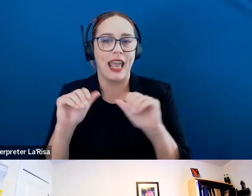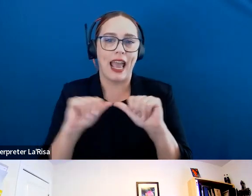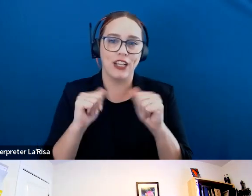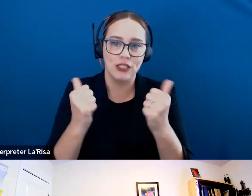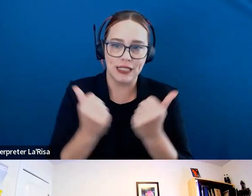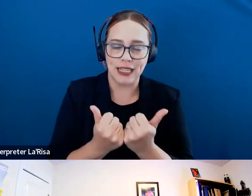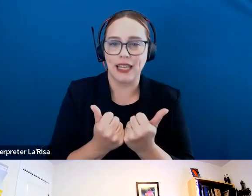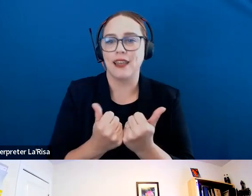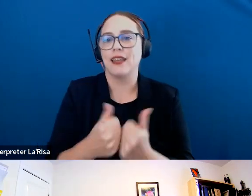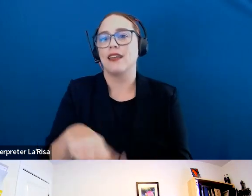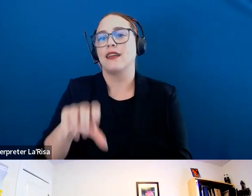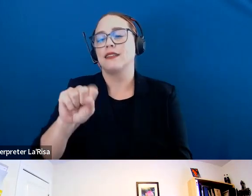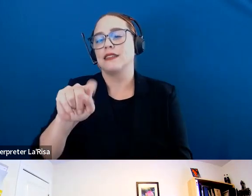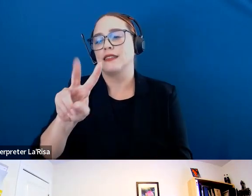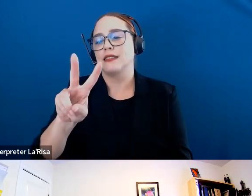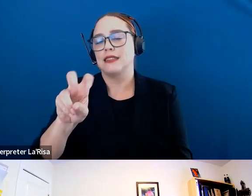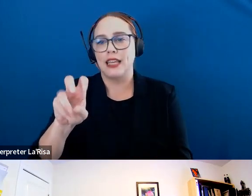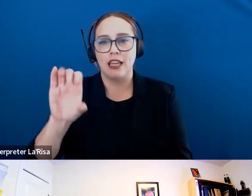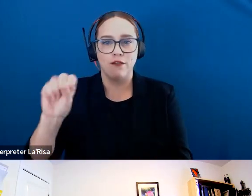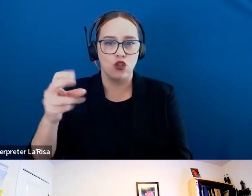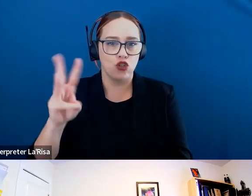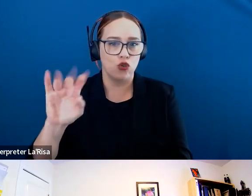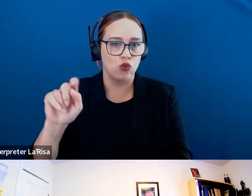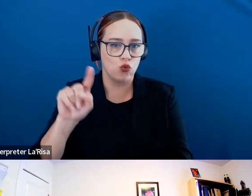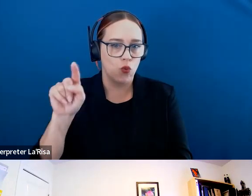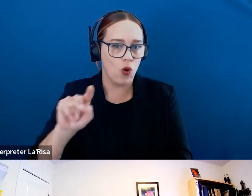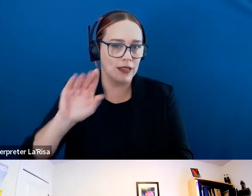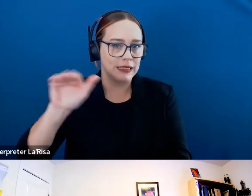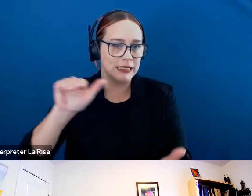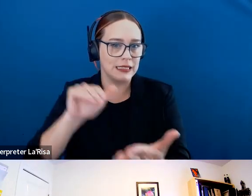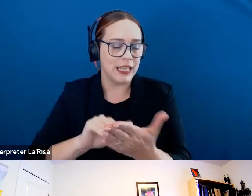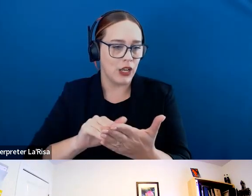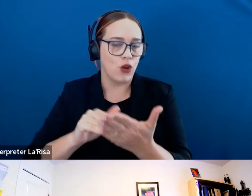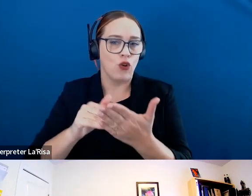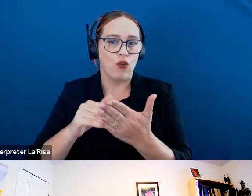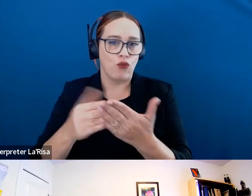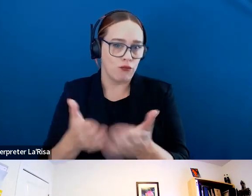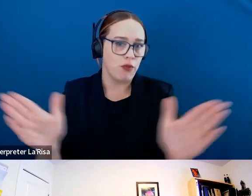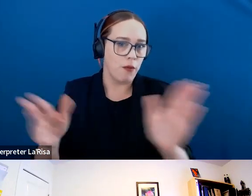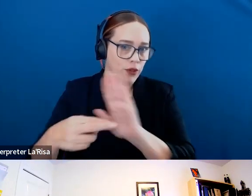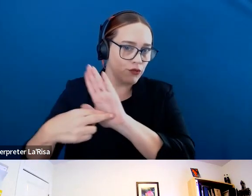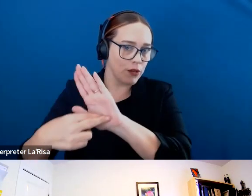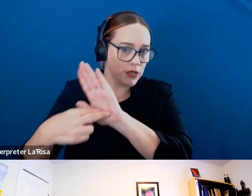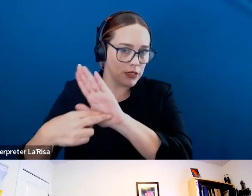Steve Schwartz from the Center for Public Representation. So we do publish an array of resources and issue